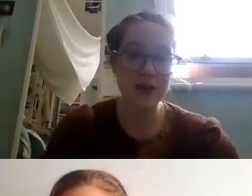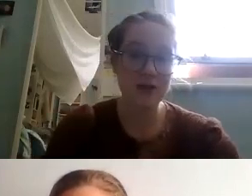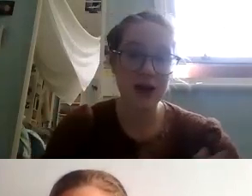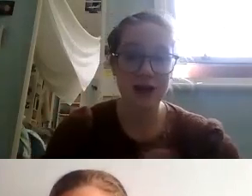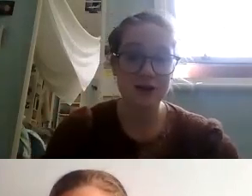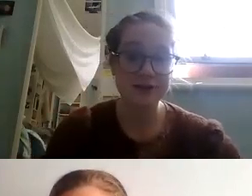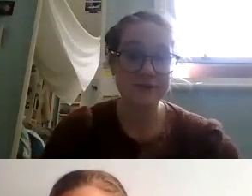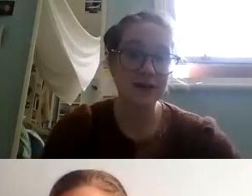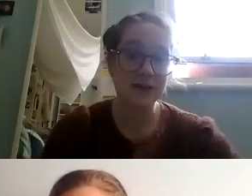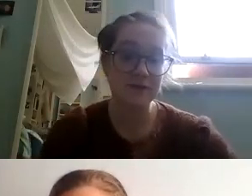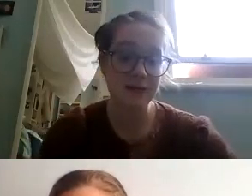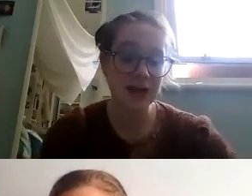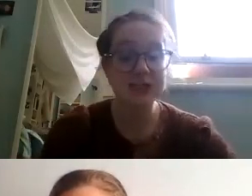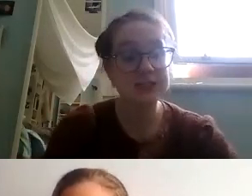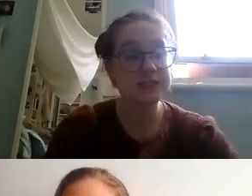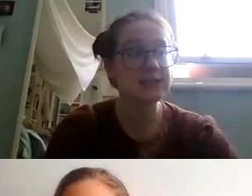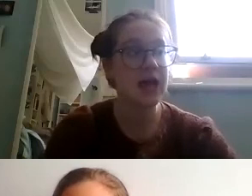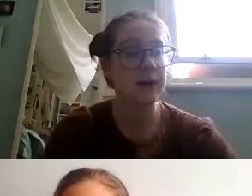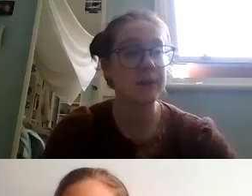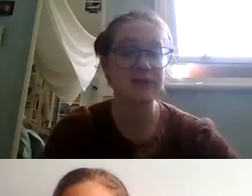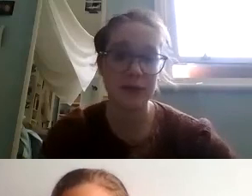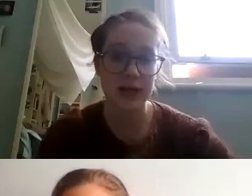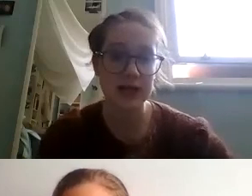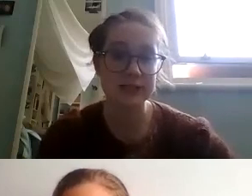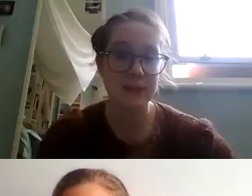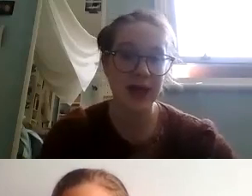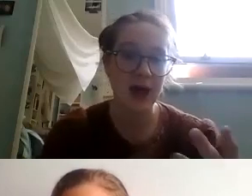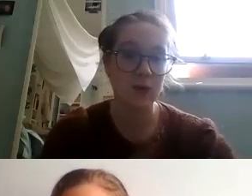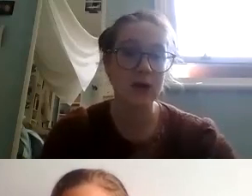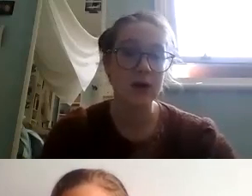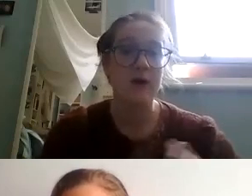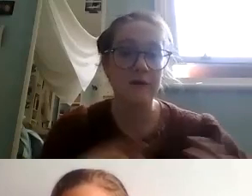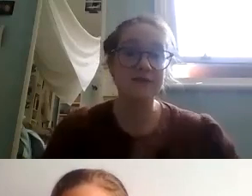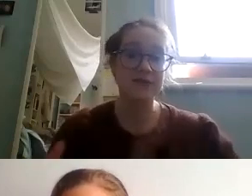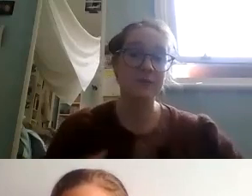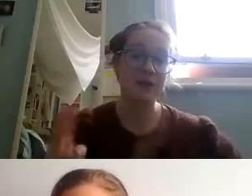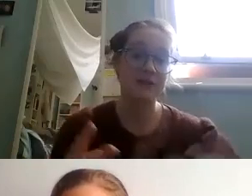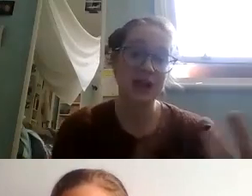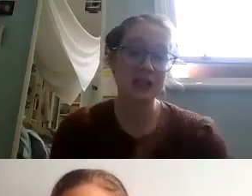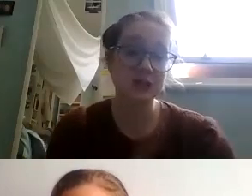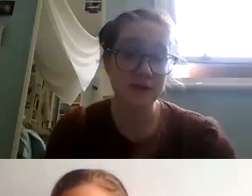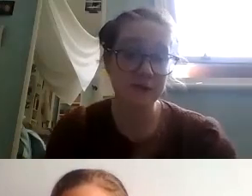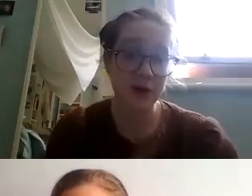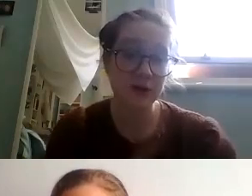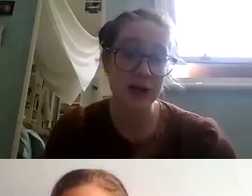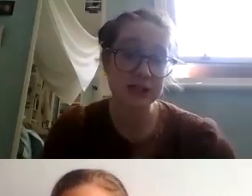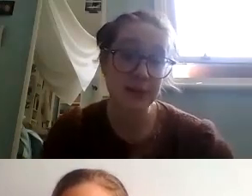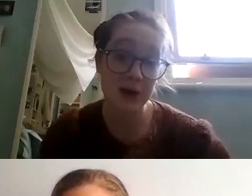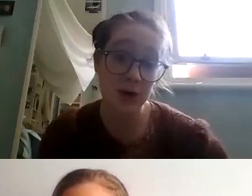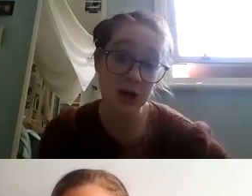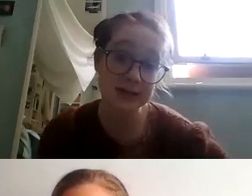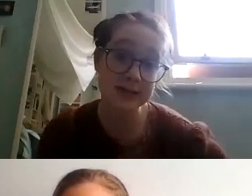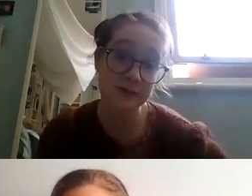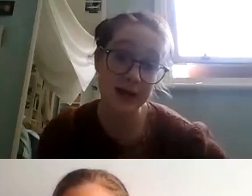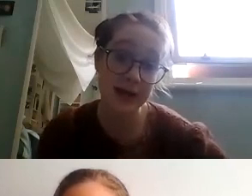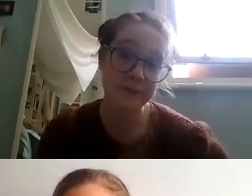so there are like lots of variations, but generally like spelling out, obviously for some signs there's extra stuff, but you can spell out